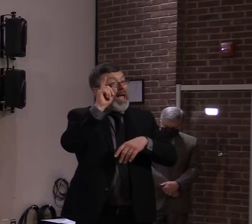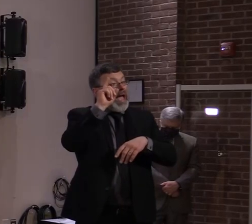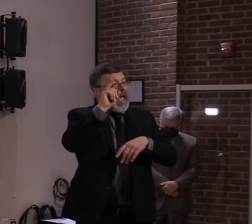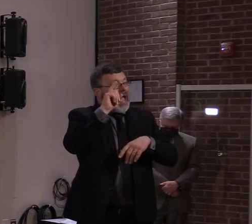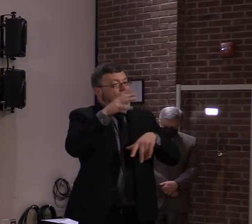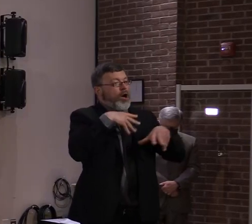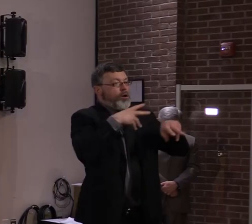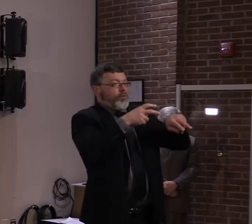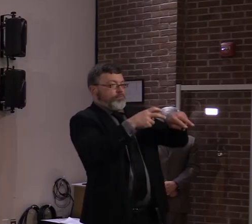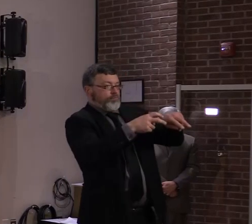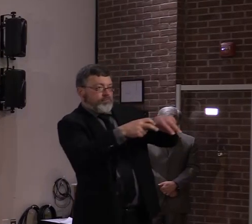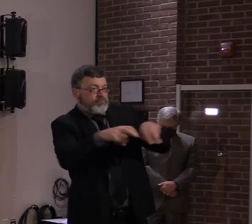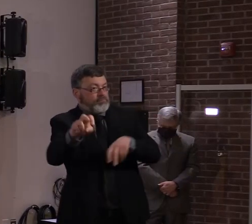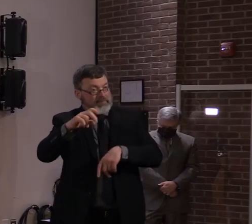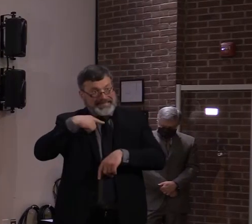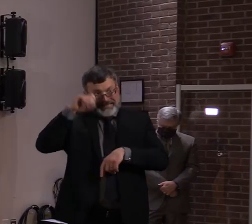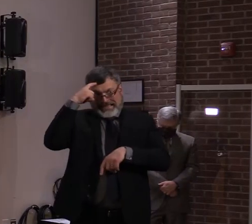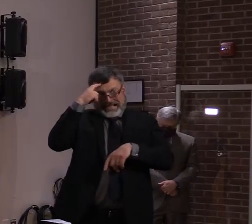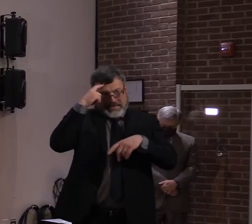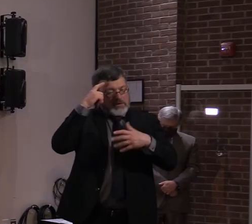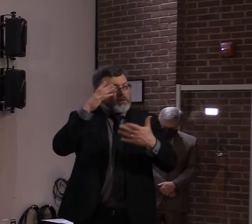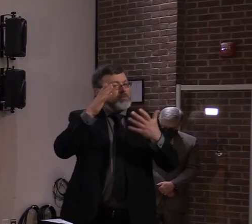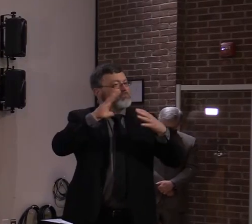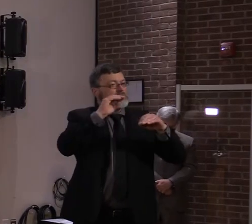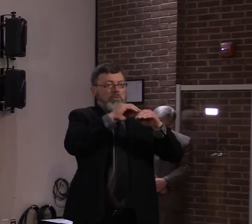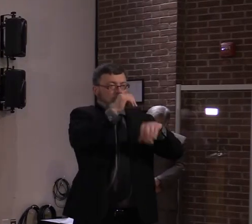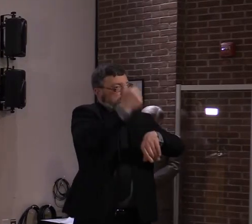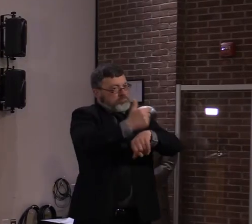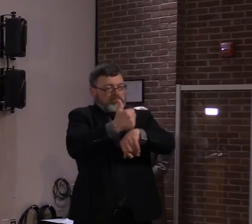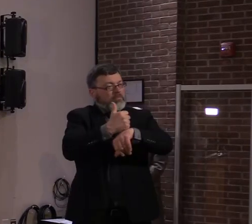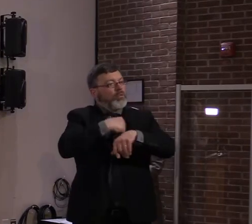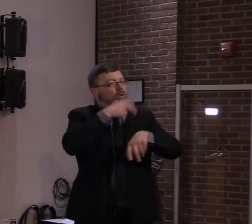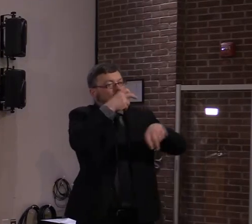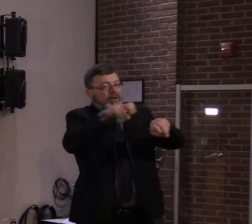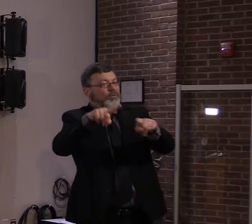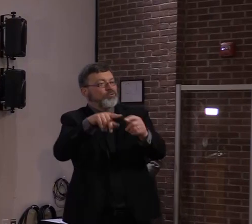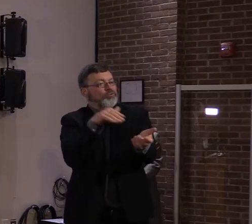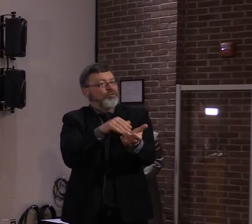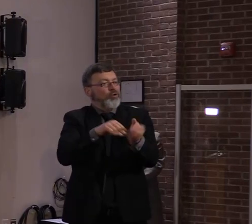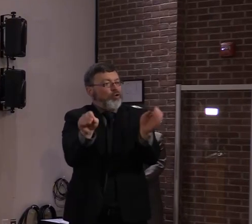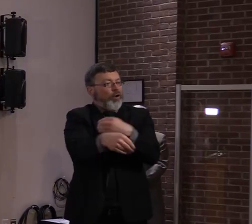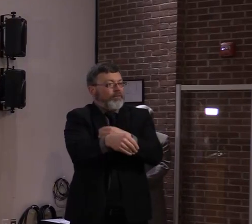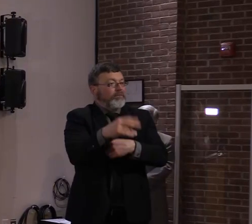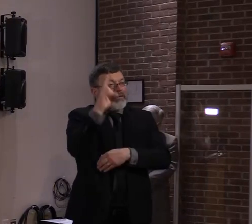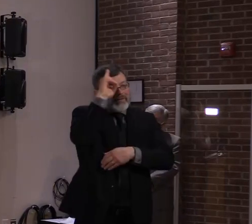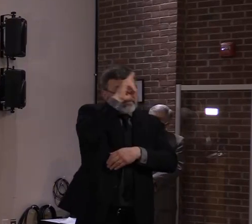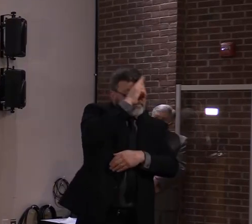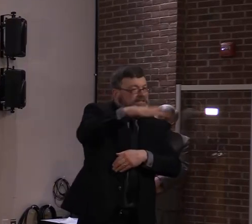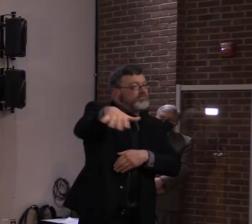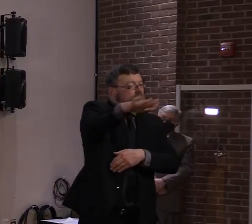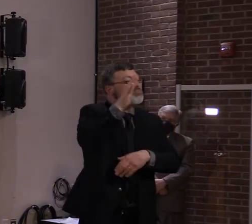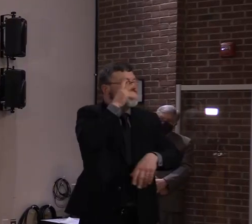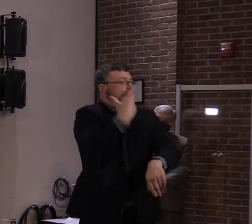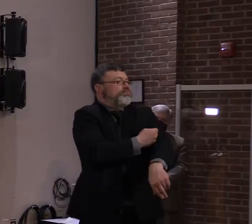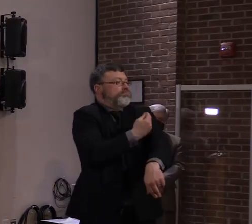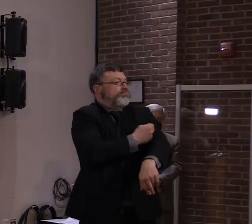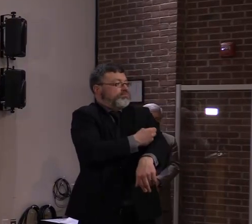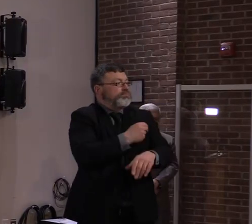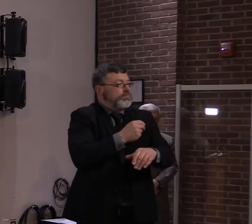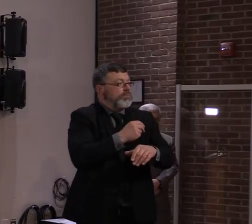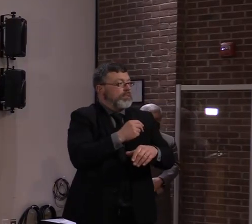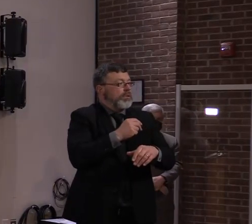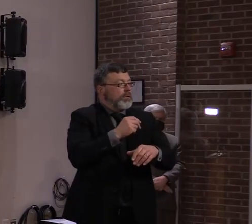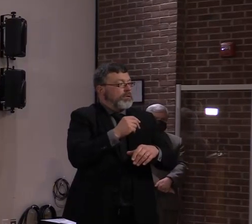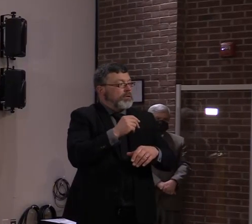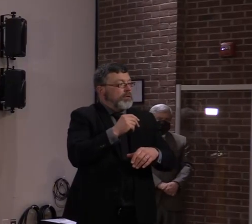current strategy. And I would argue again that the demographic we were talking about isn't likely to be at the doctor's